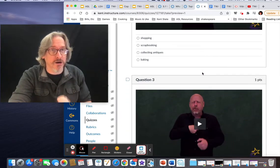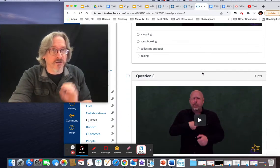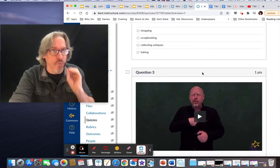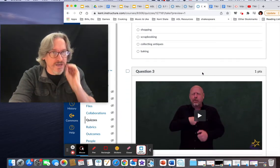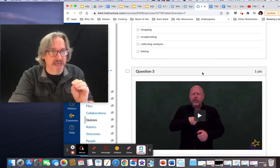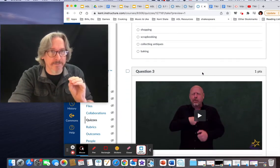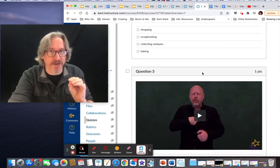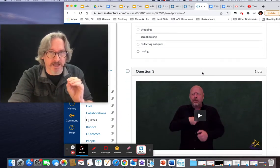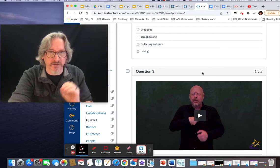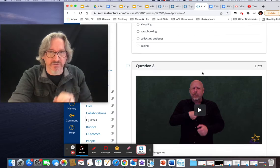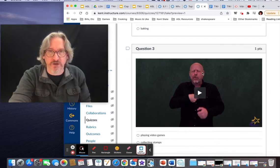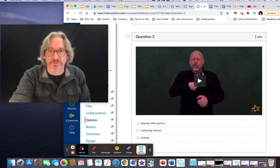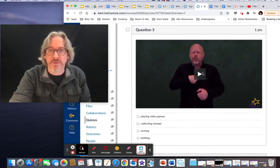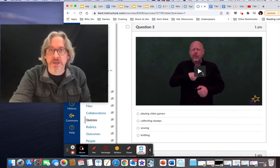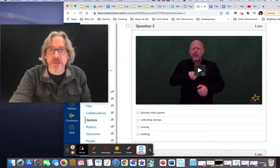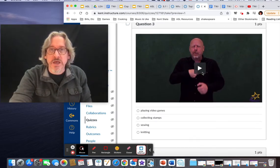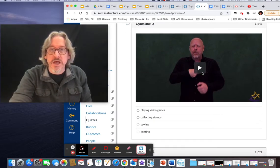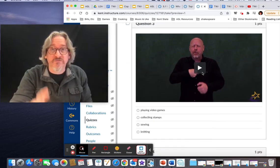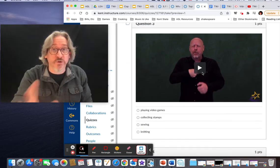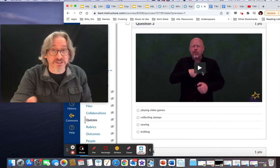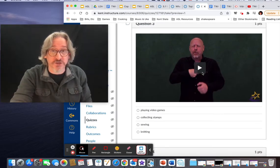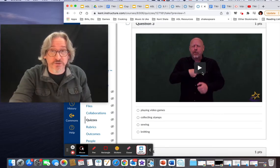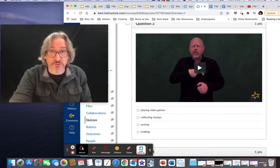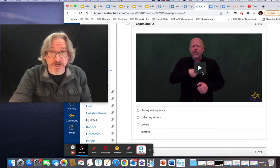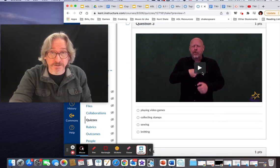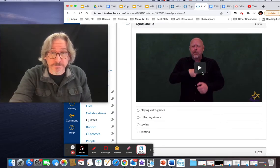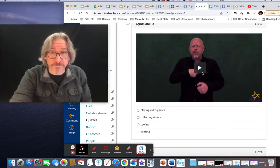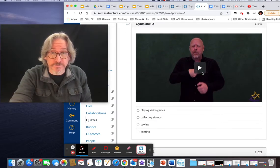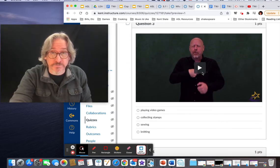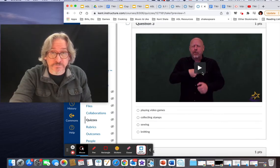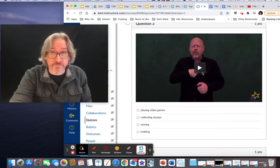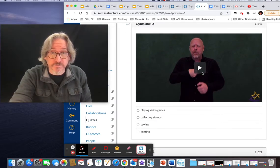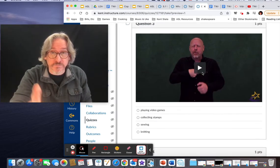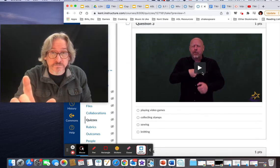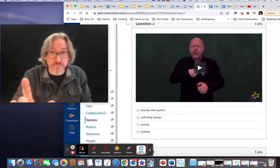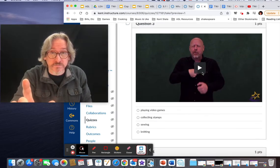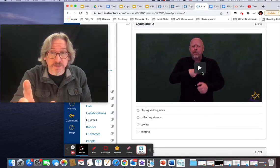aware of what's happening in the video. For question 3,